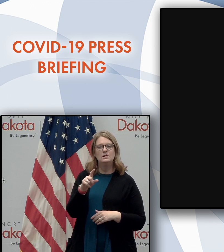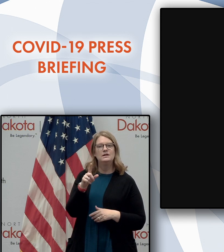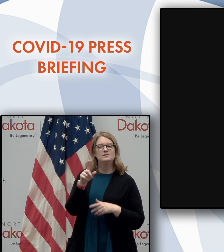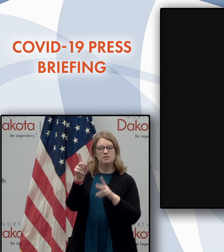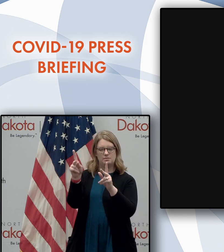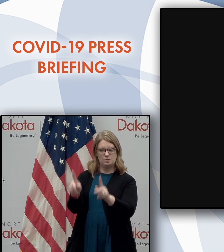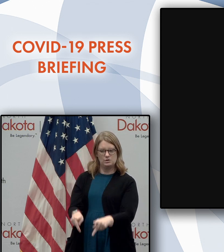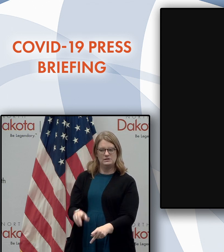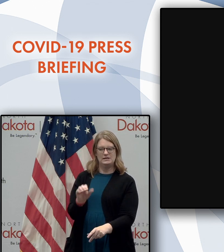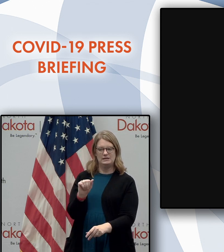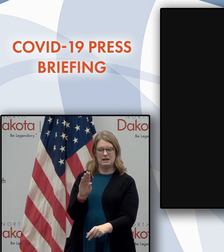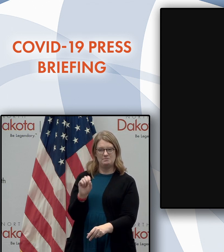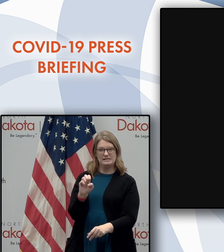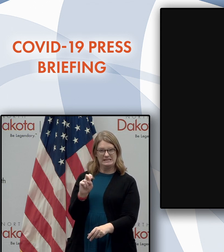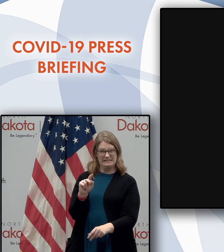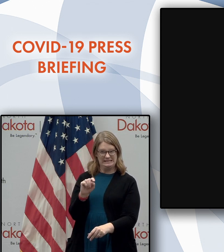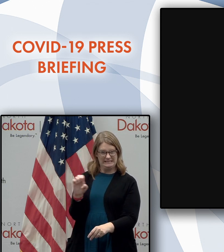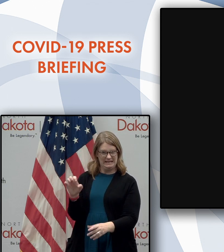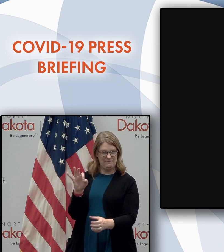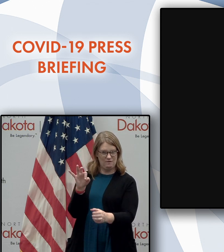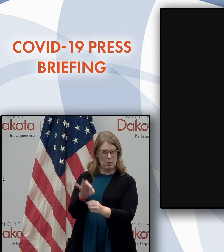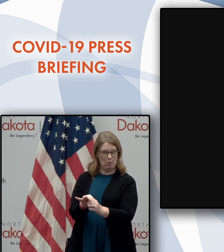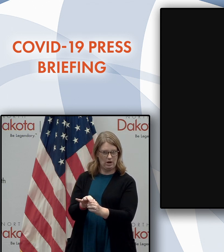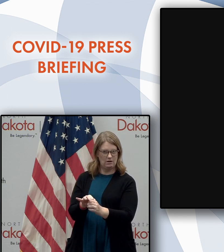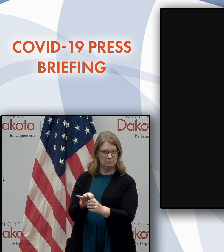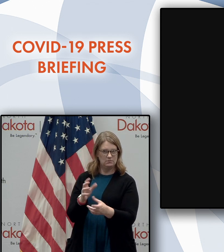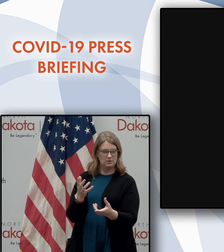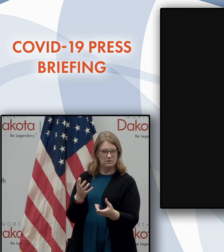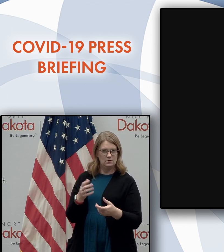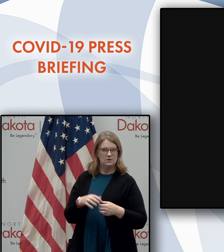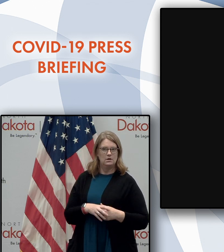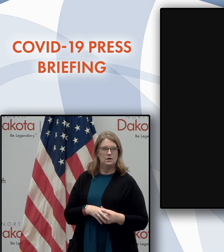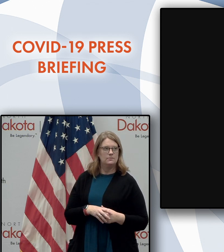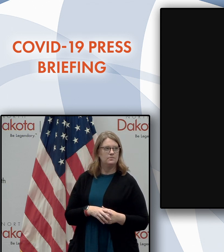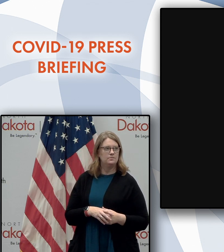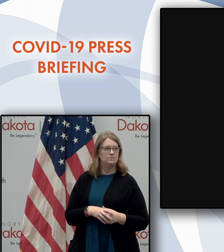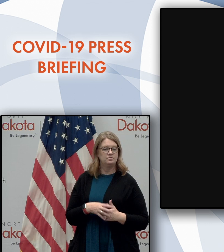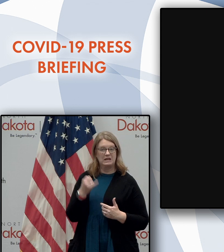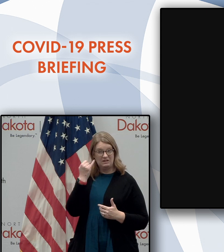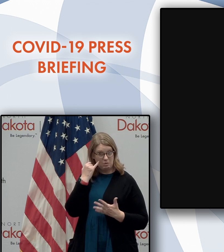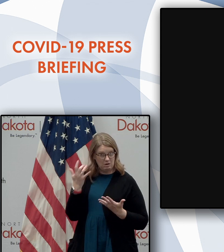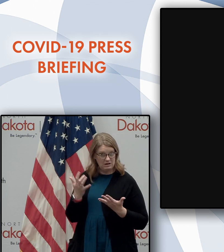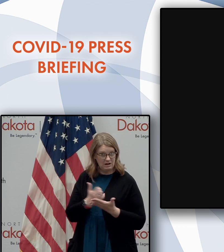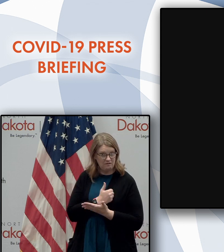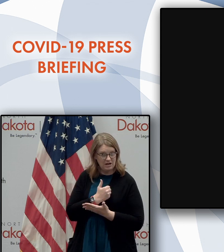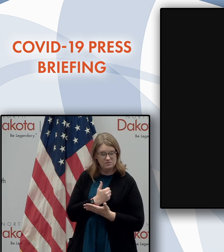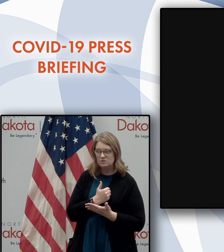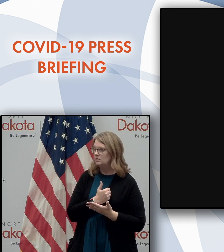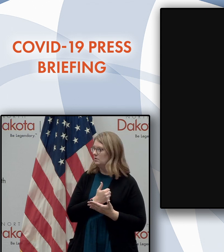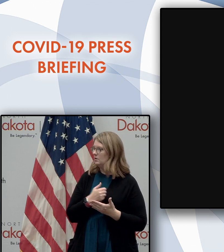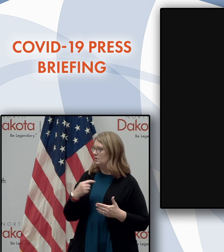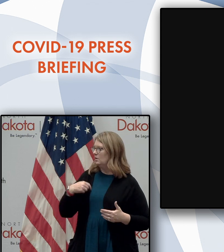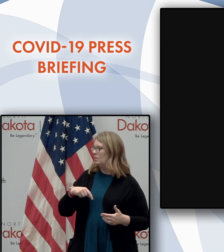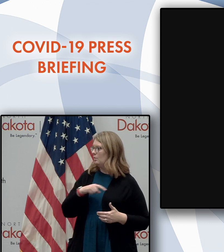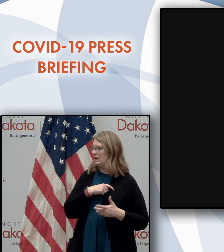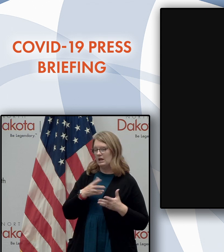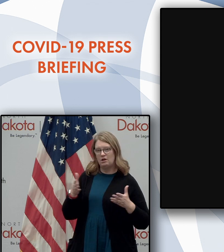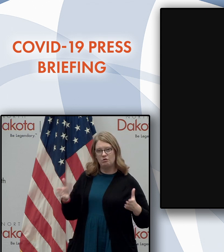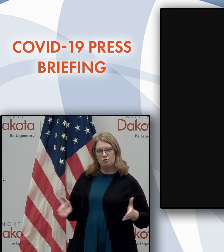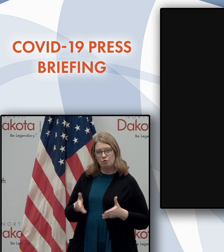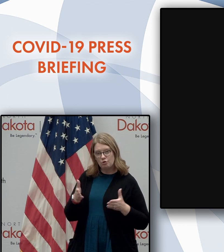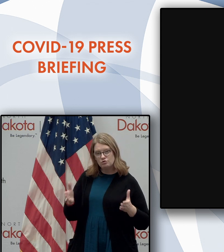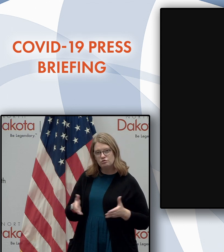voting. And for that, for any voter that may want to take advantage of that, we would encourage you to, check with